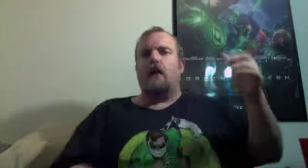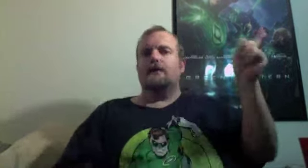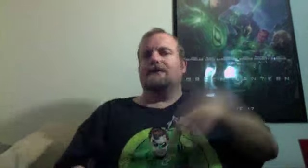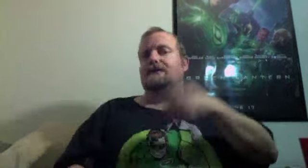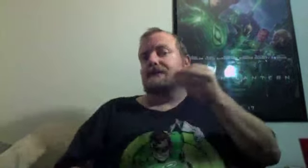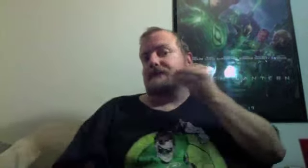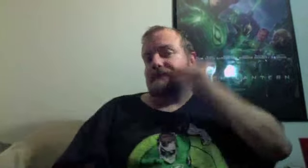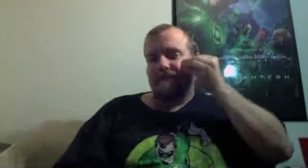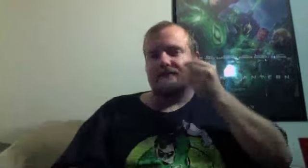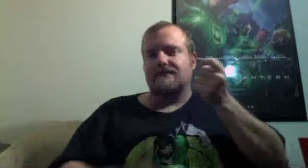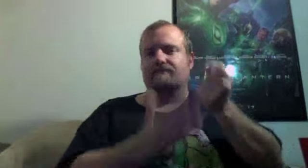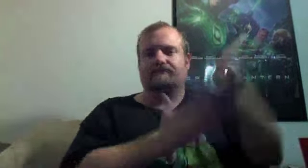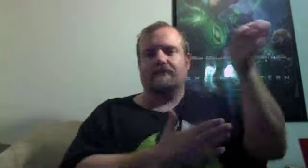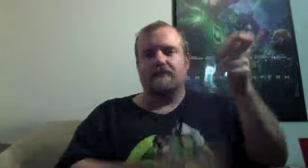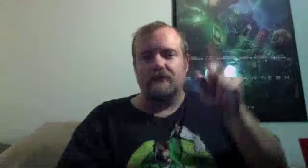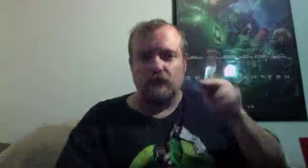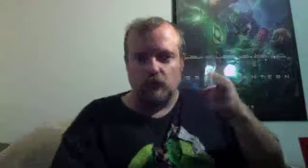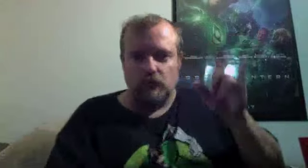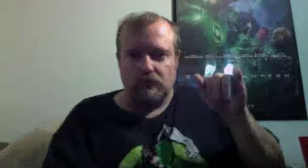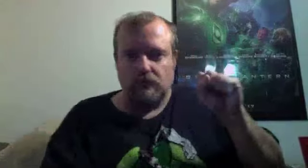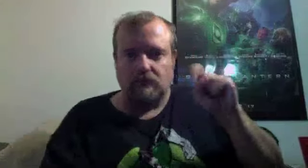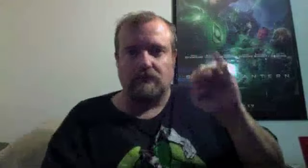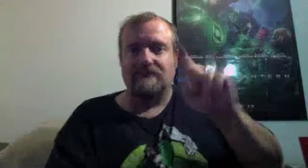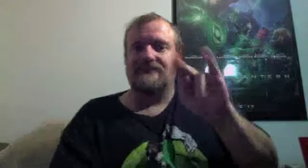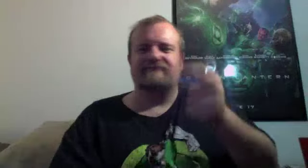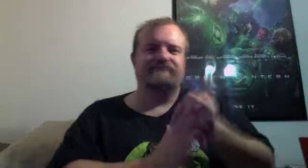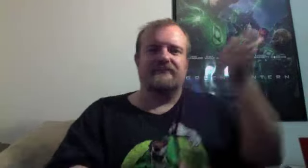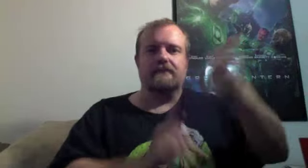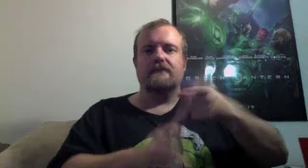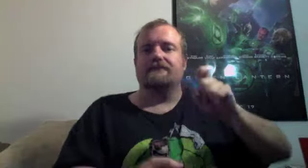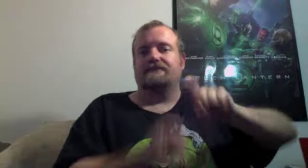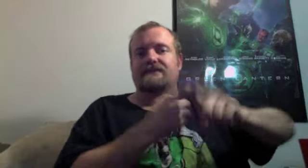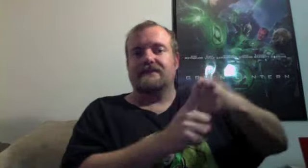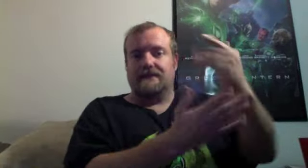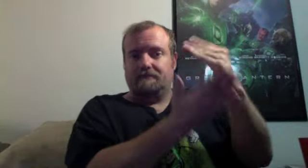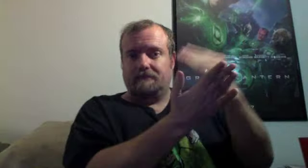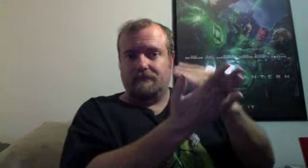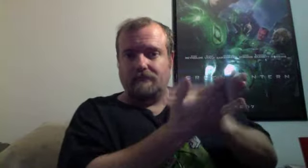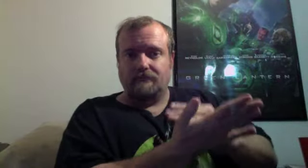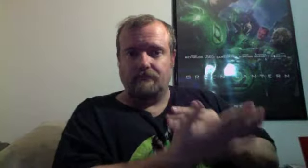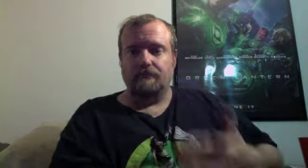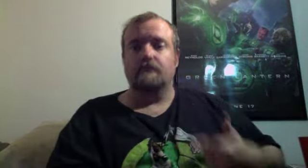Swing arms, as they're called, hold the leather strap that retains the spur to the boot.